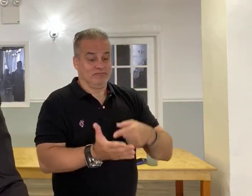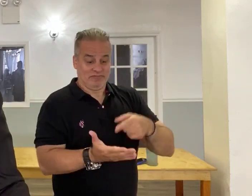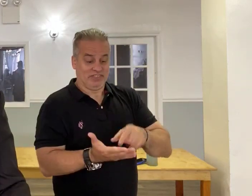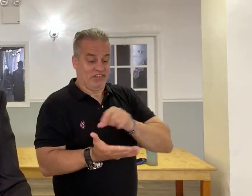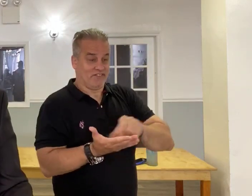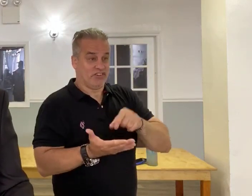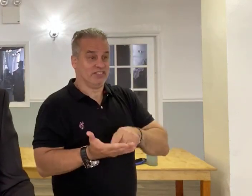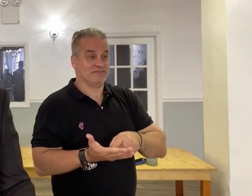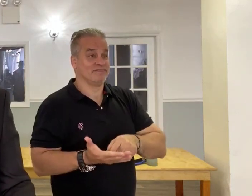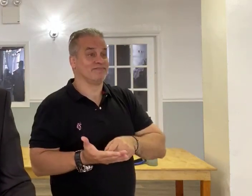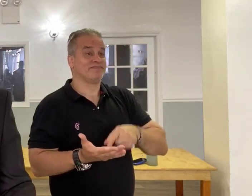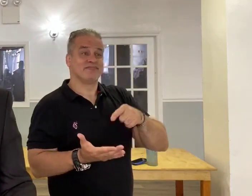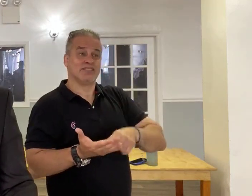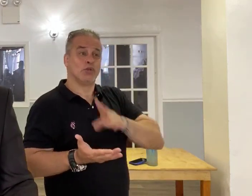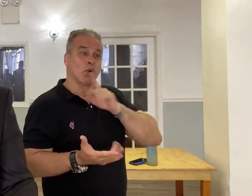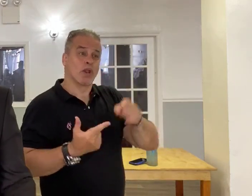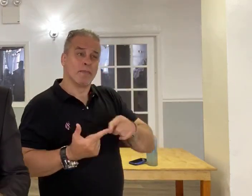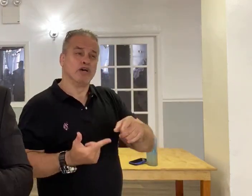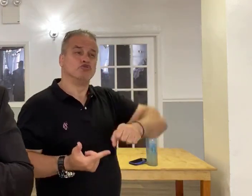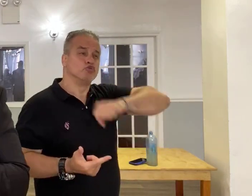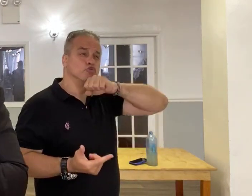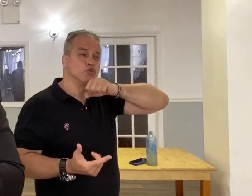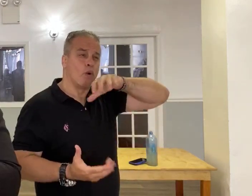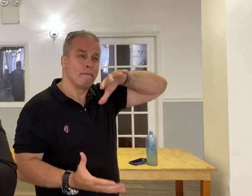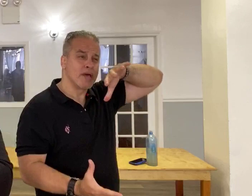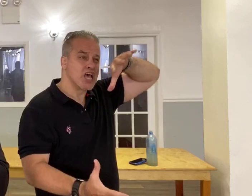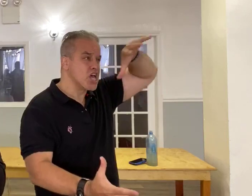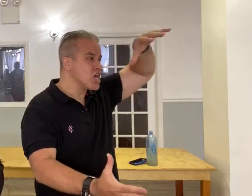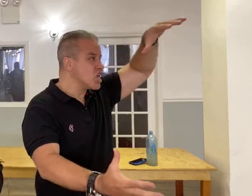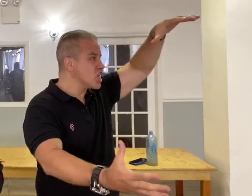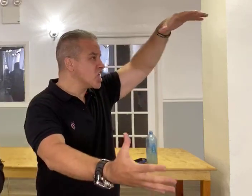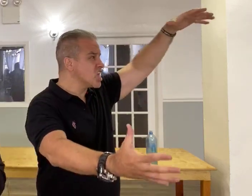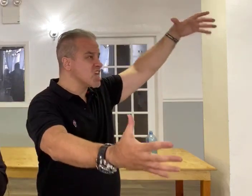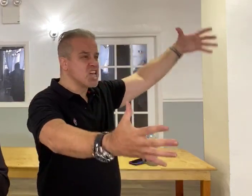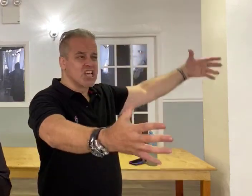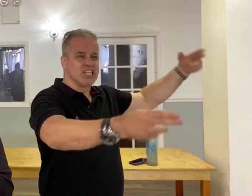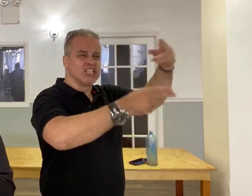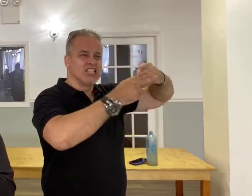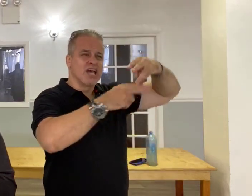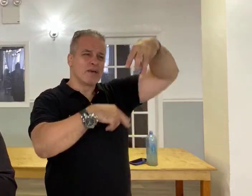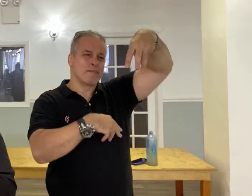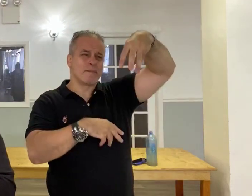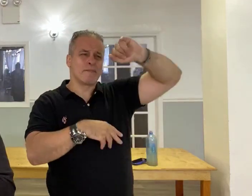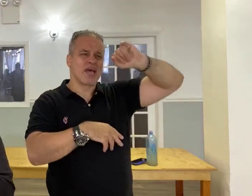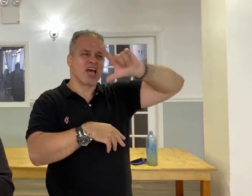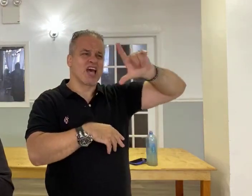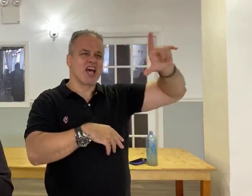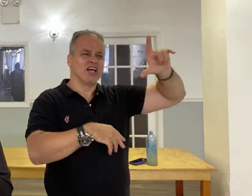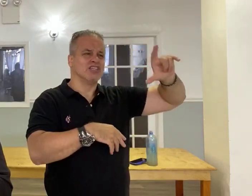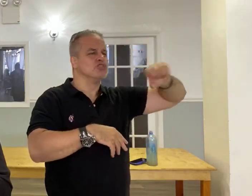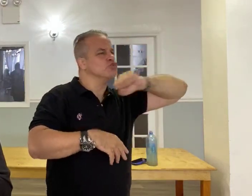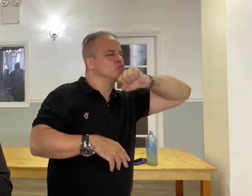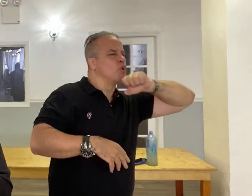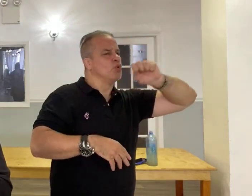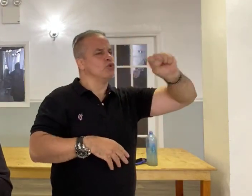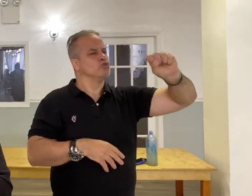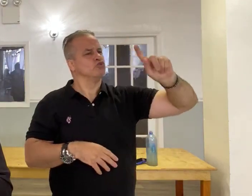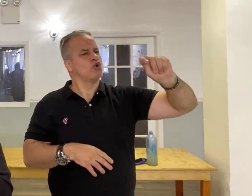talk about a millstone, but it basically expresses here, let's take a look at verse